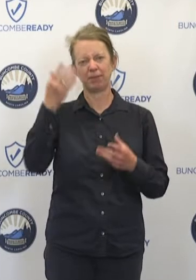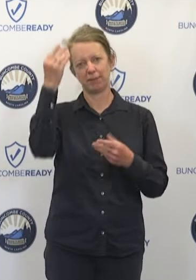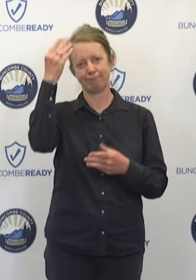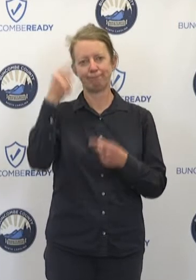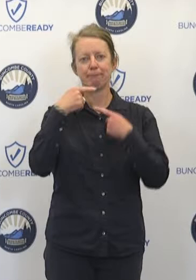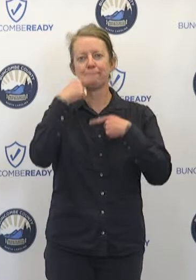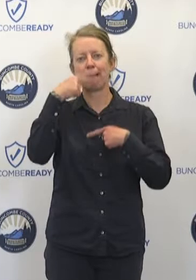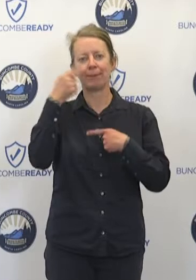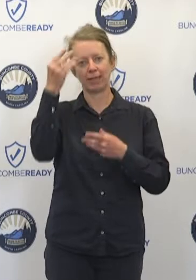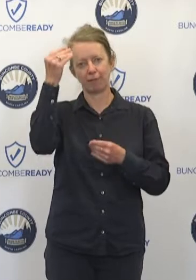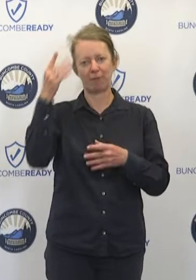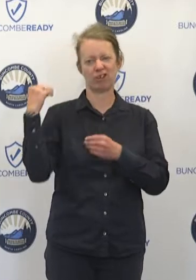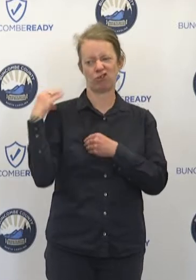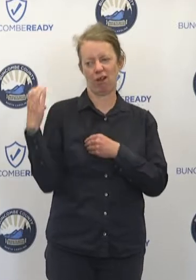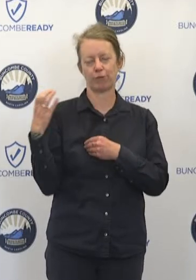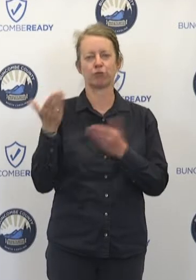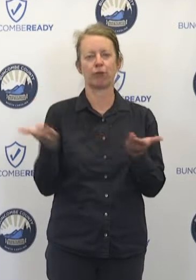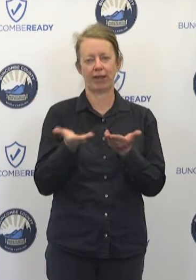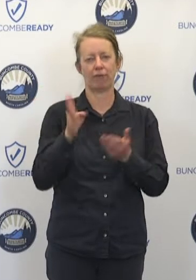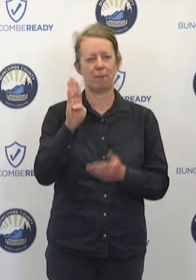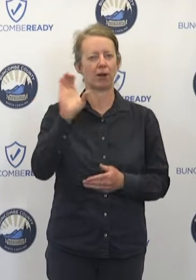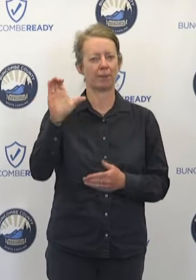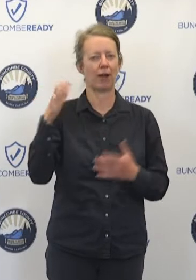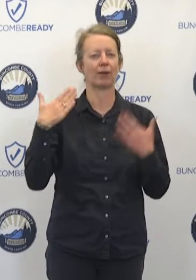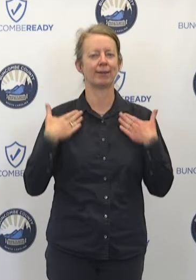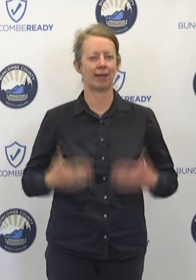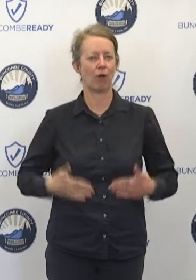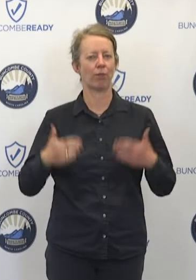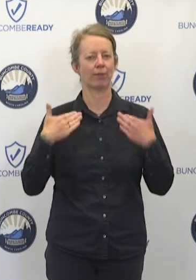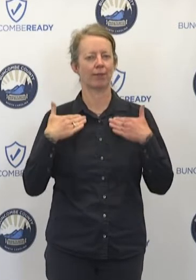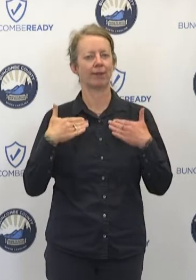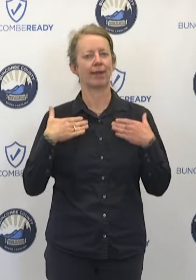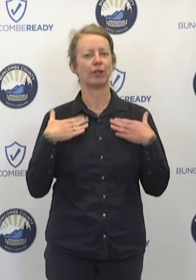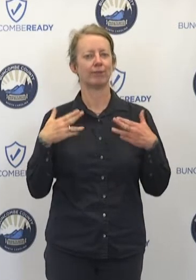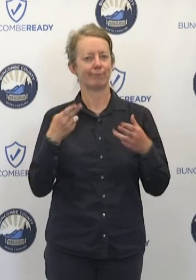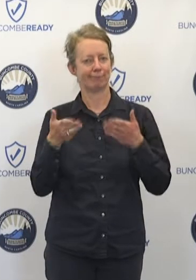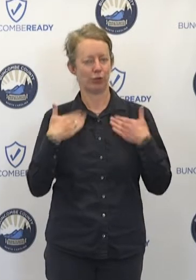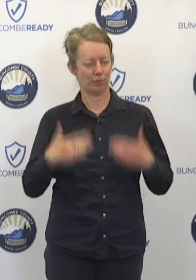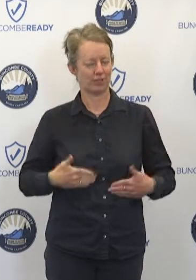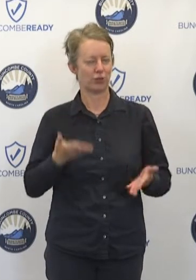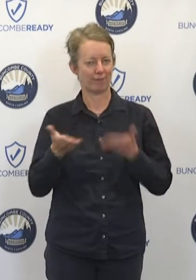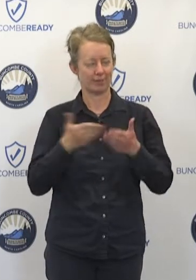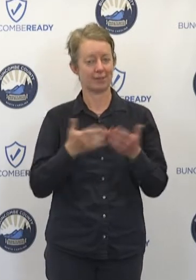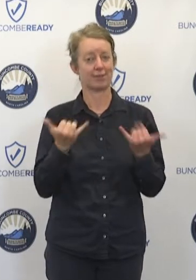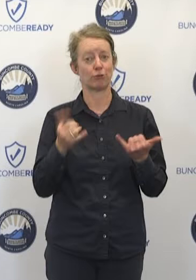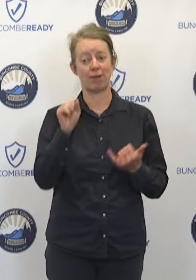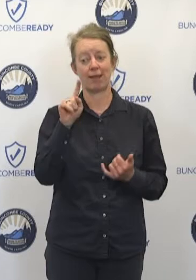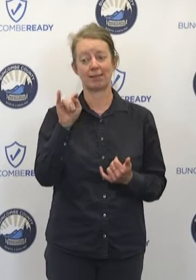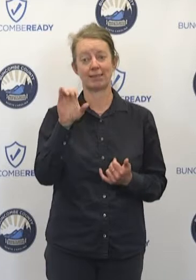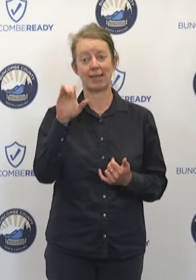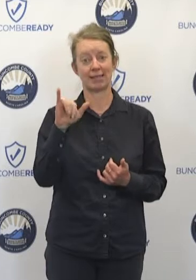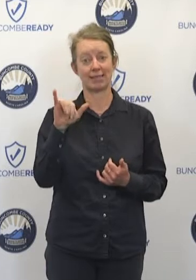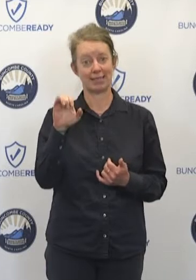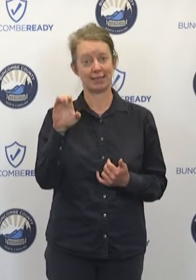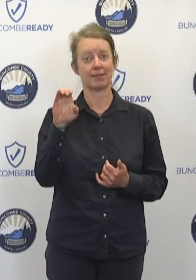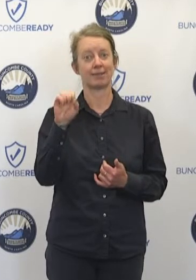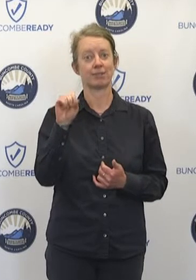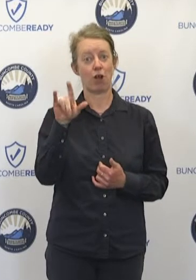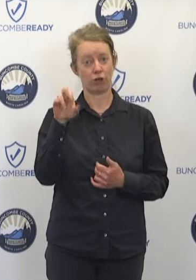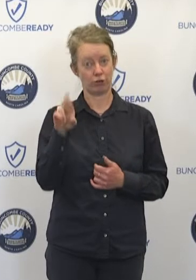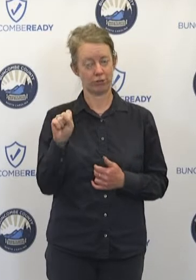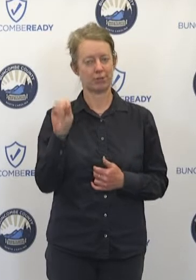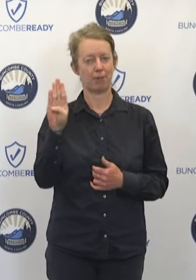in Buncombe County Health and Human Services. Today, Stacy Saunders, Buncombe County Public Health Director, will be providing